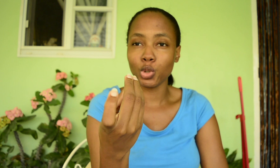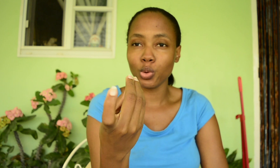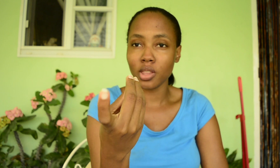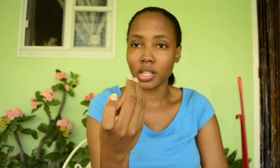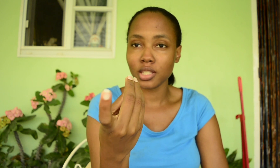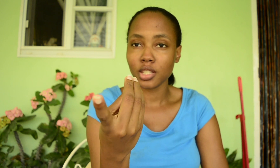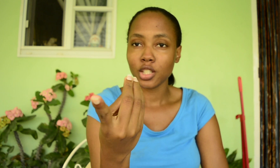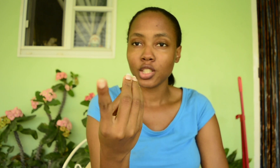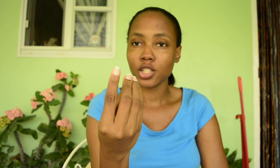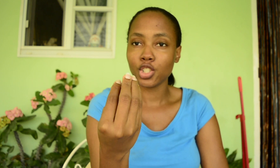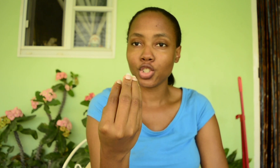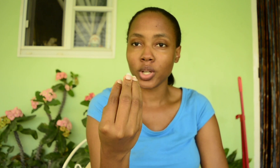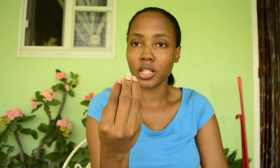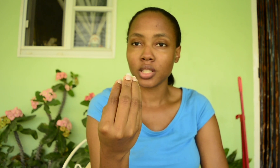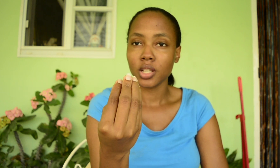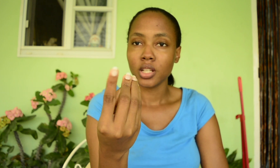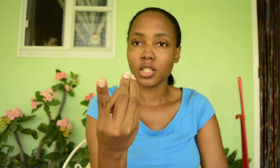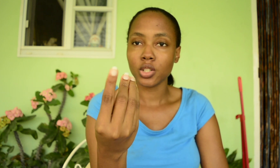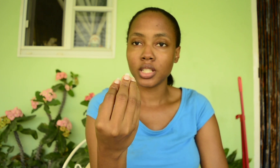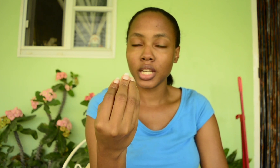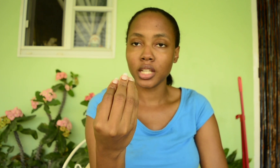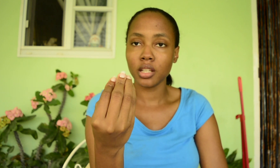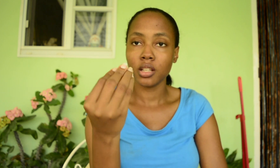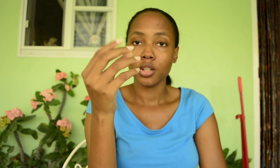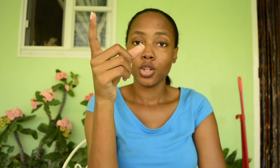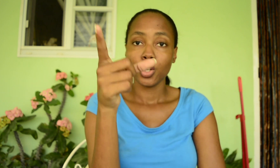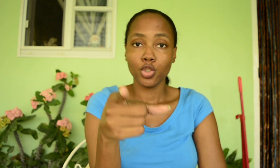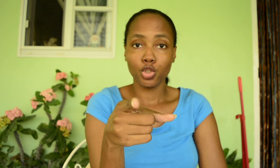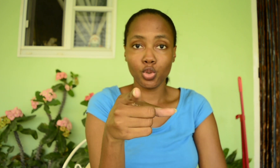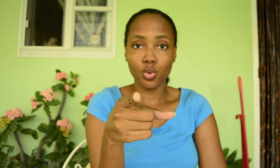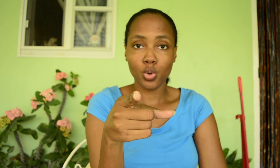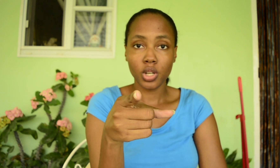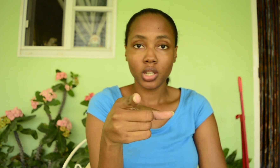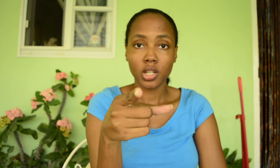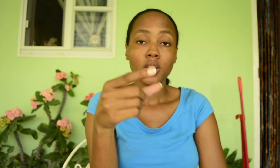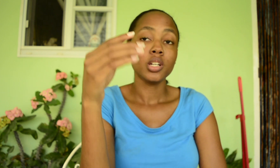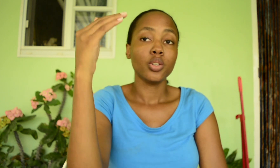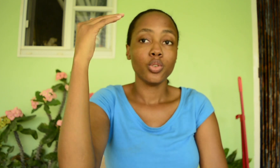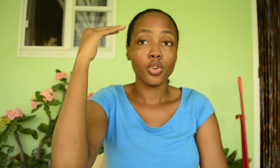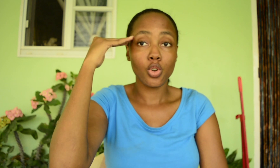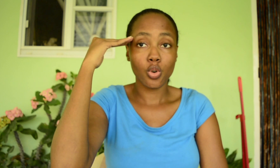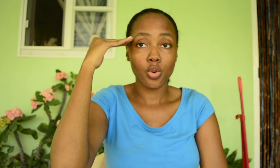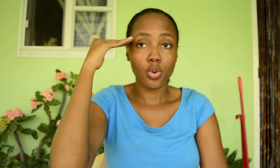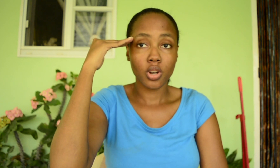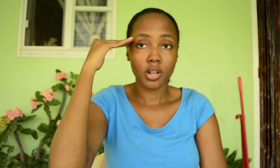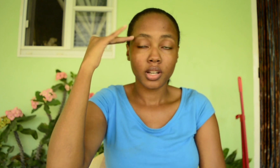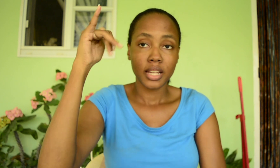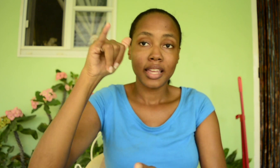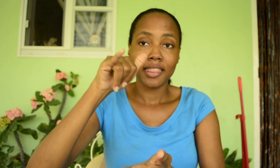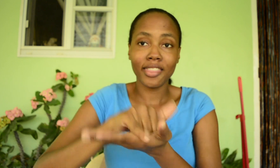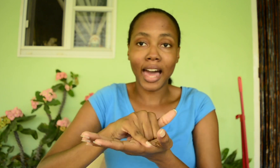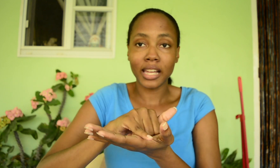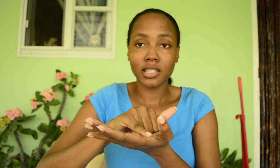do this, it's straight. So did you know